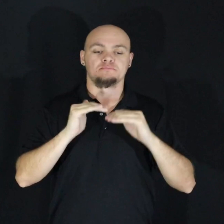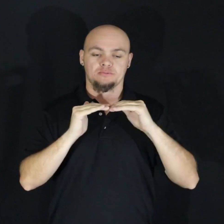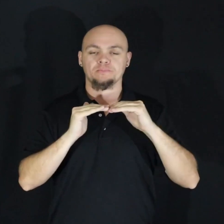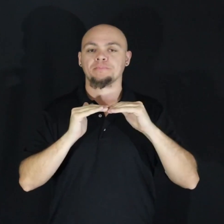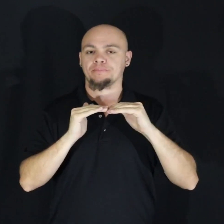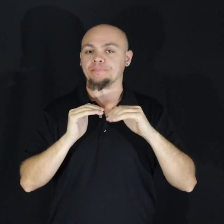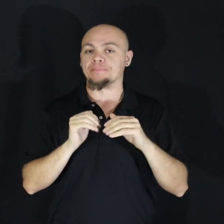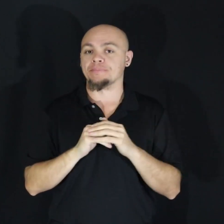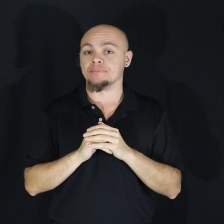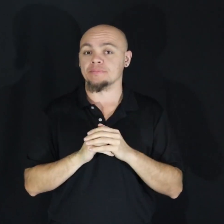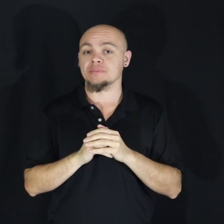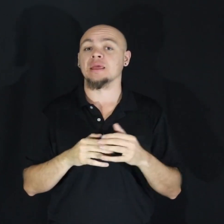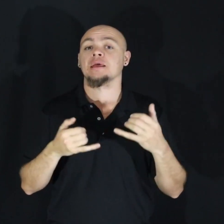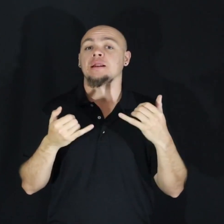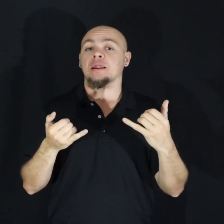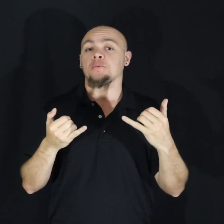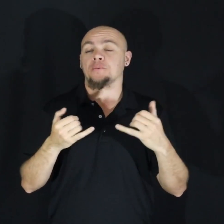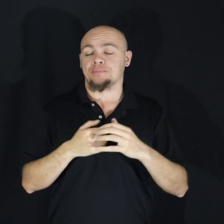With that,